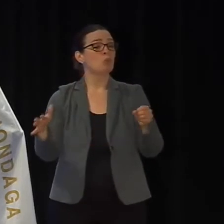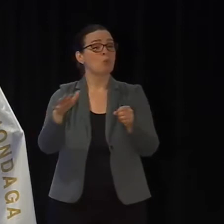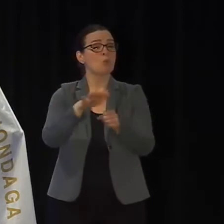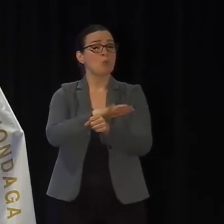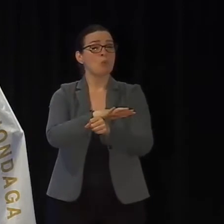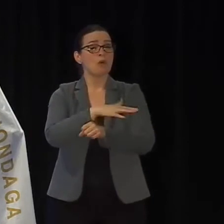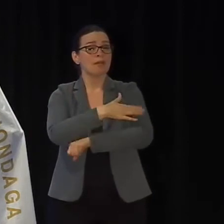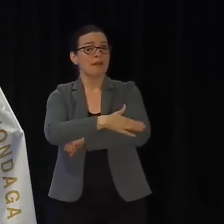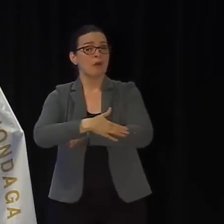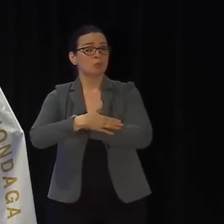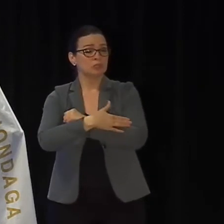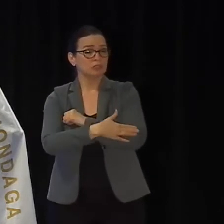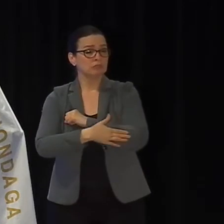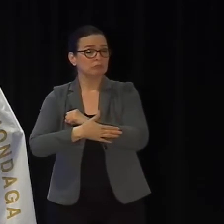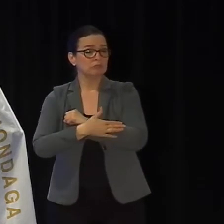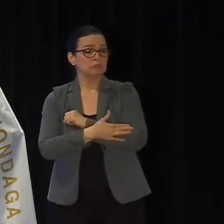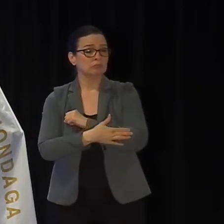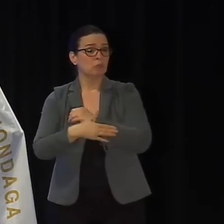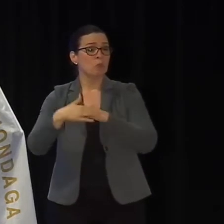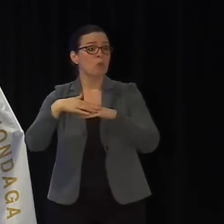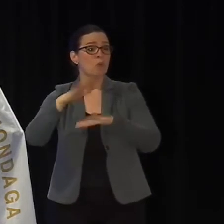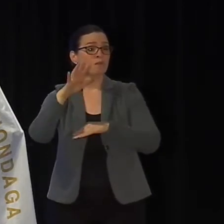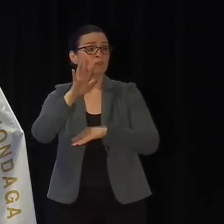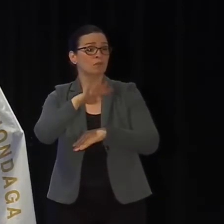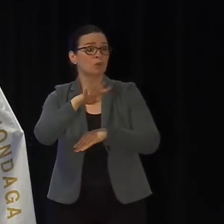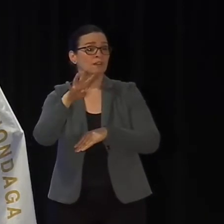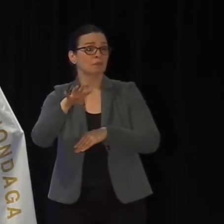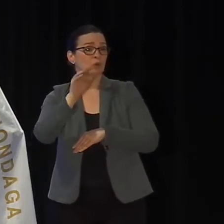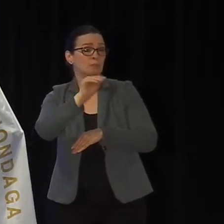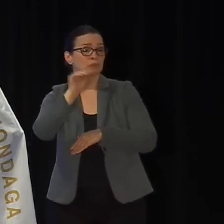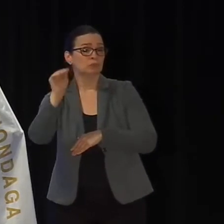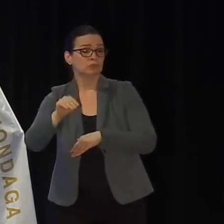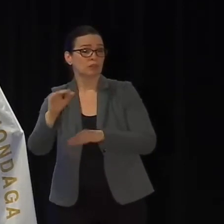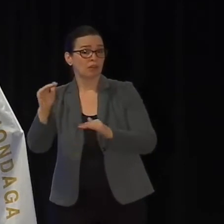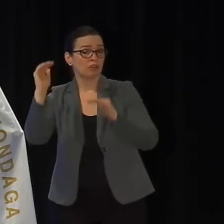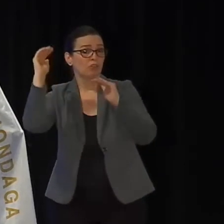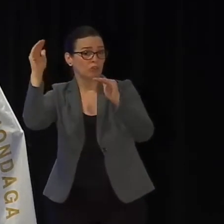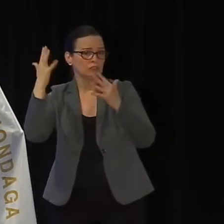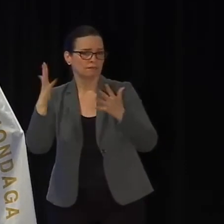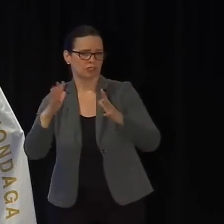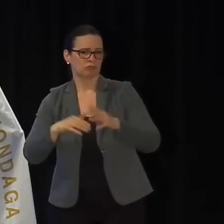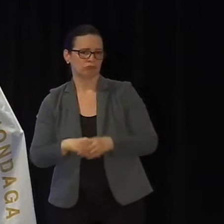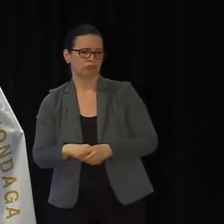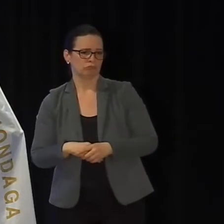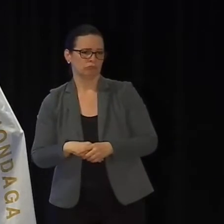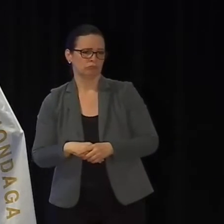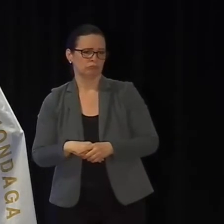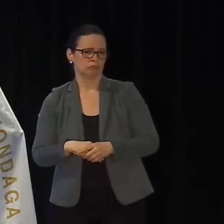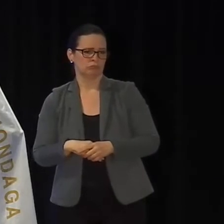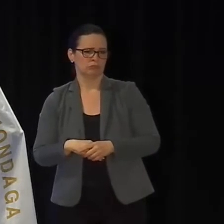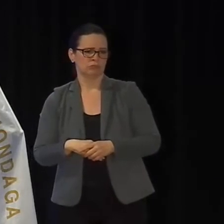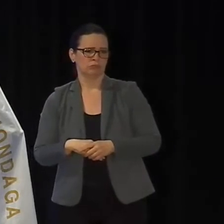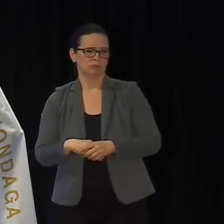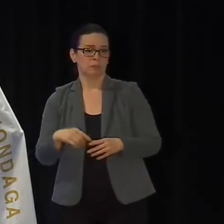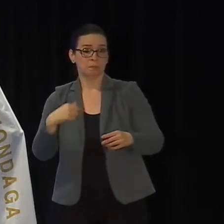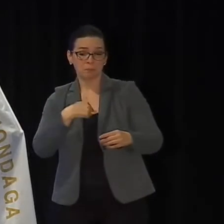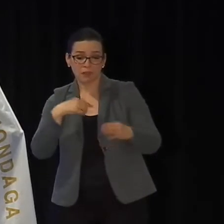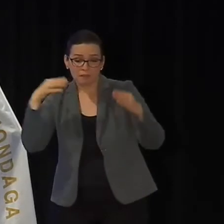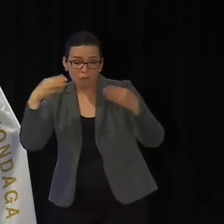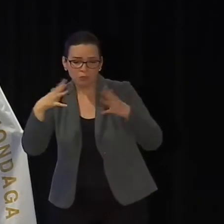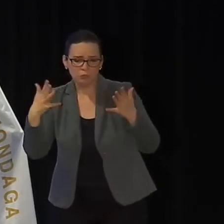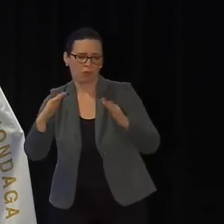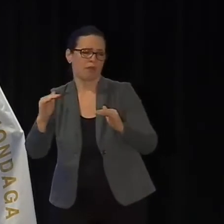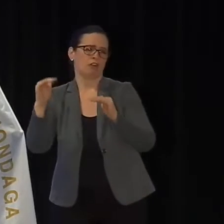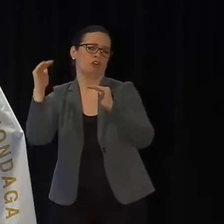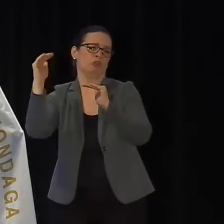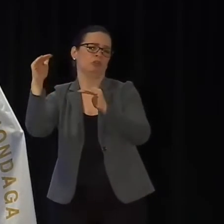was over 44% of adults going into today. And again, I look more at the adult number because that's the only people that can get